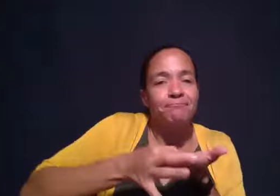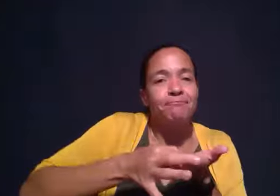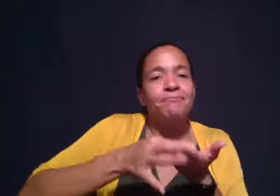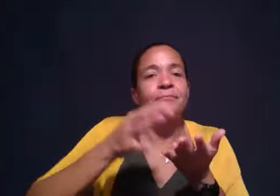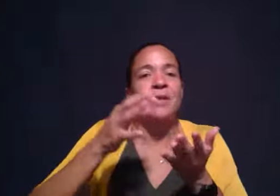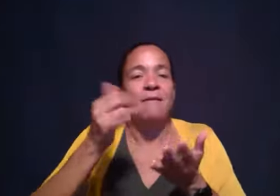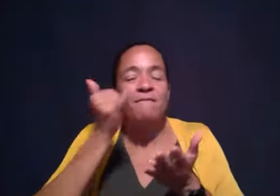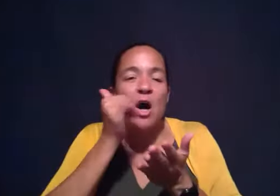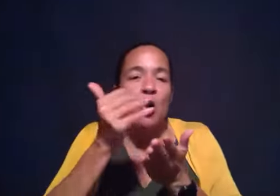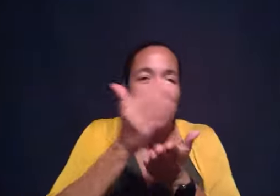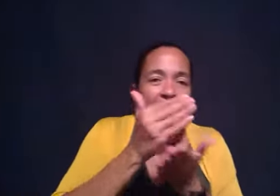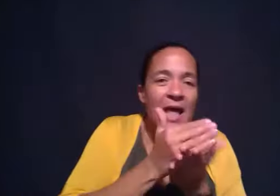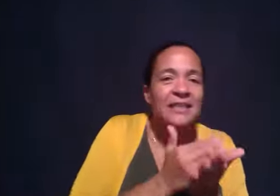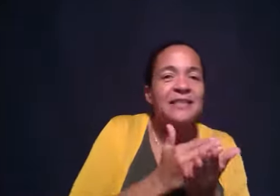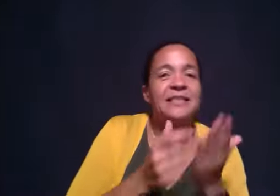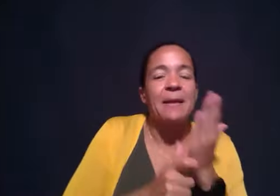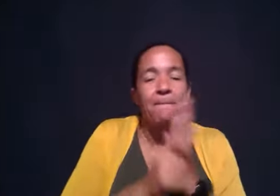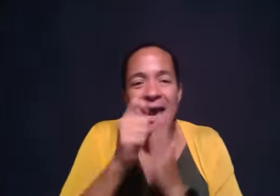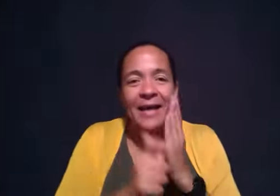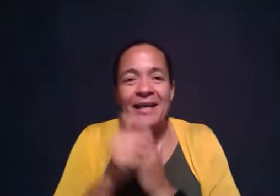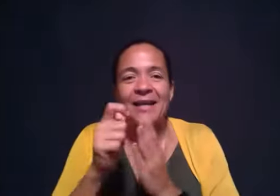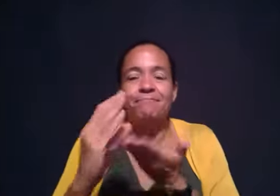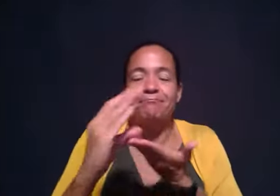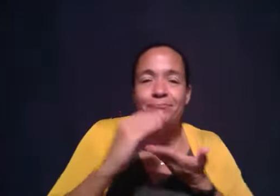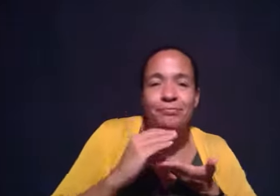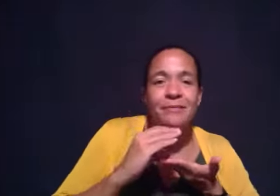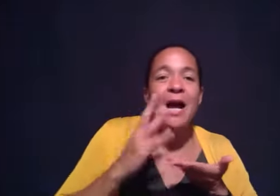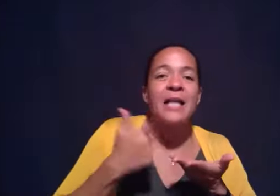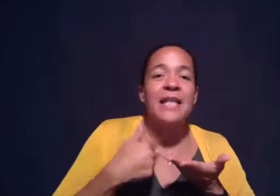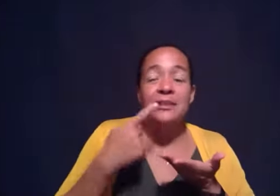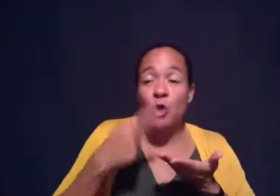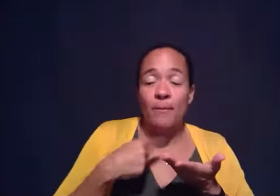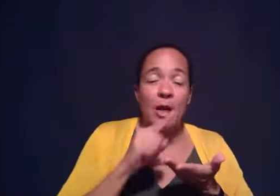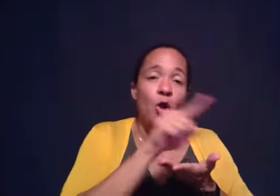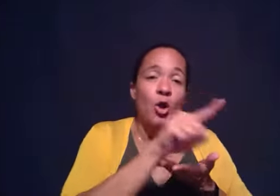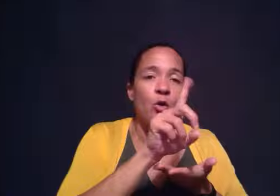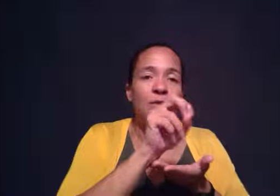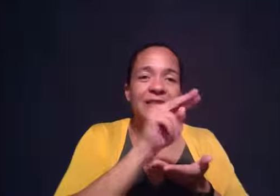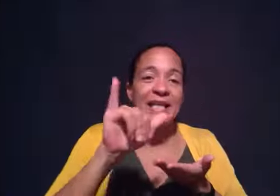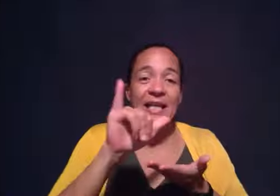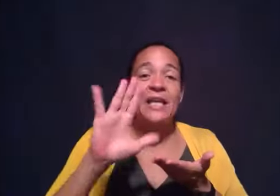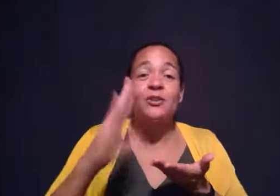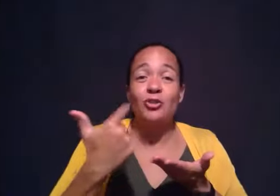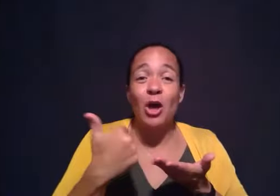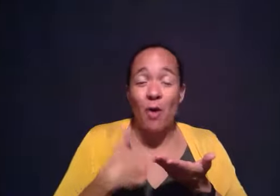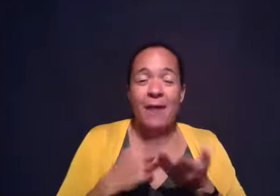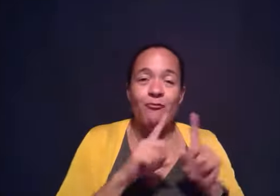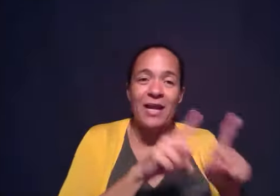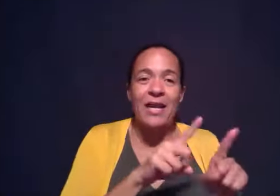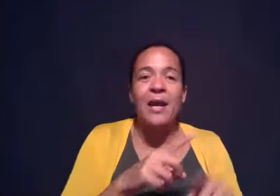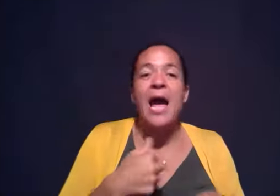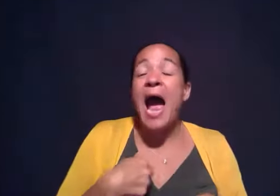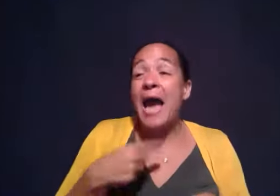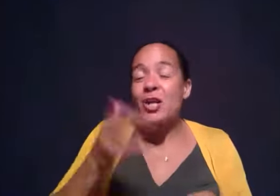me to go to Denny's, and I went. I used to say they asked me to go to Denny's, but now I believe they told me to, because you don't ask a newbie to